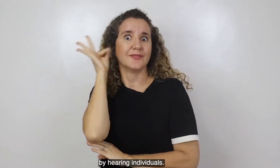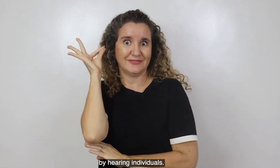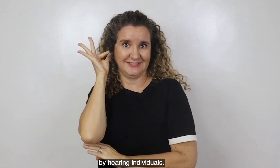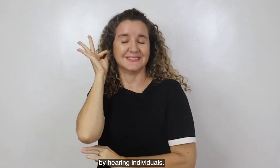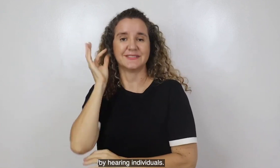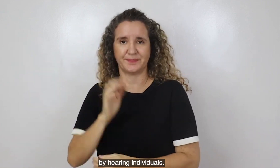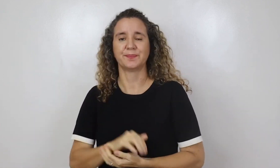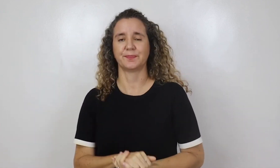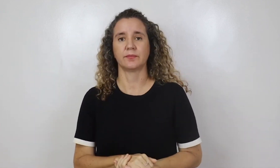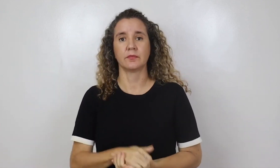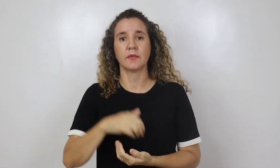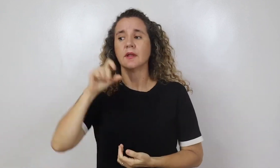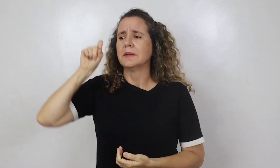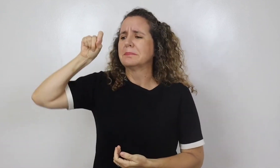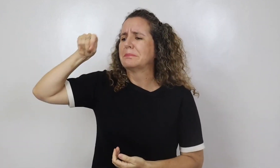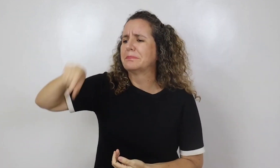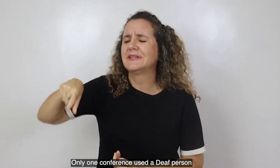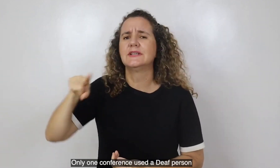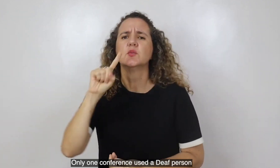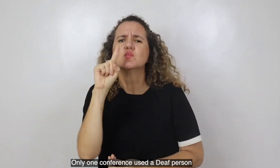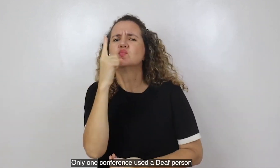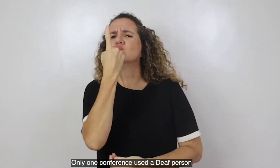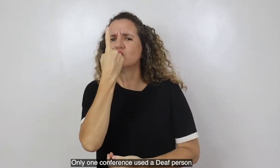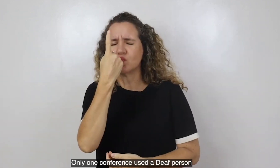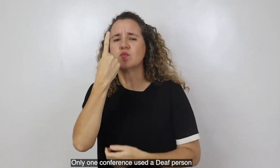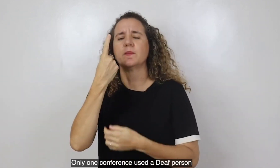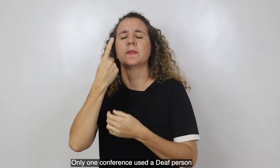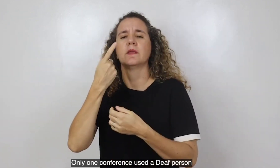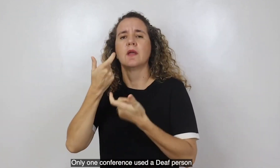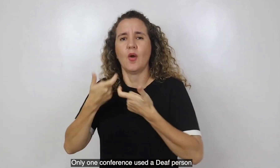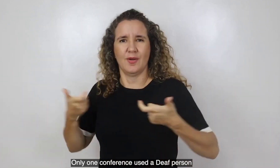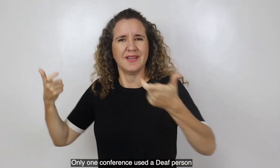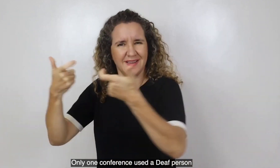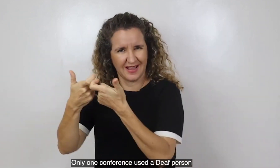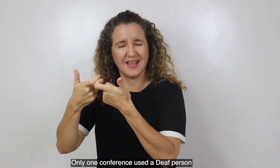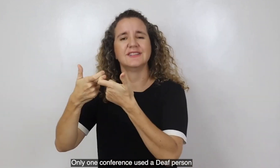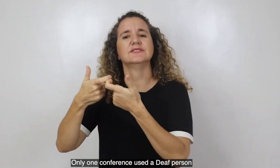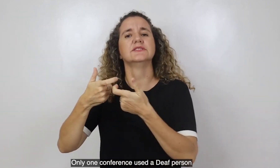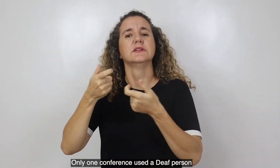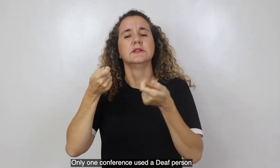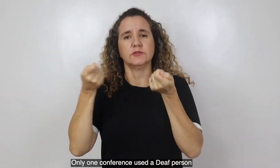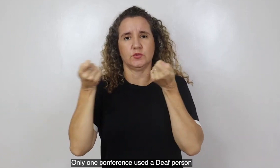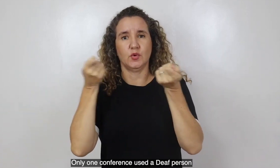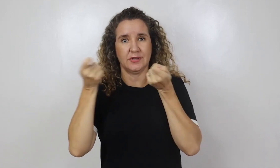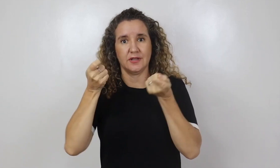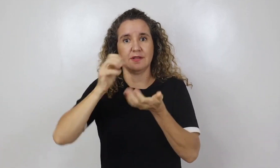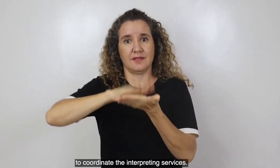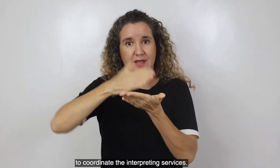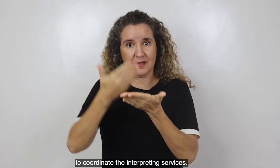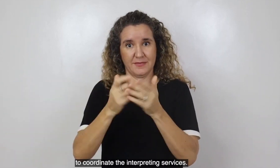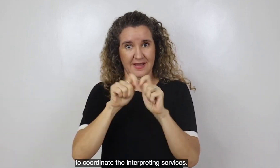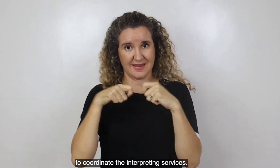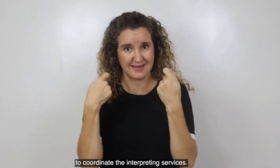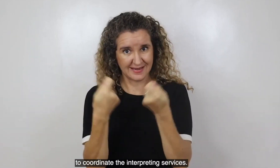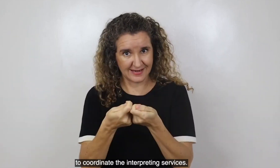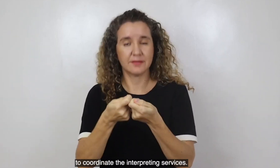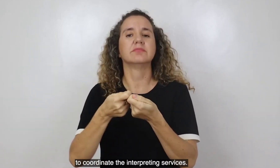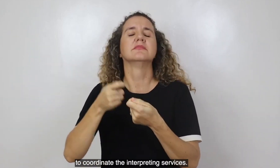Only one conference used a deaf person to coordinate the interpreting services.